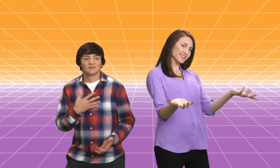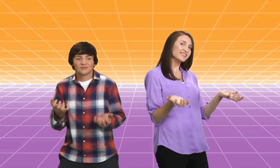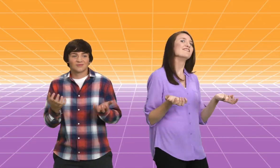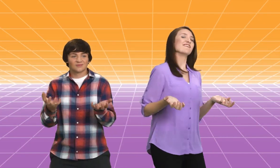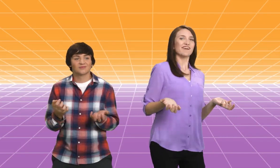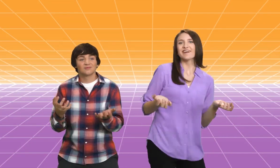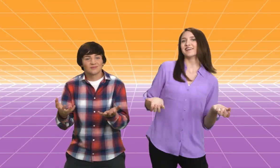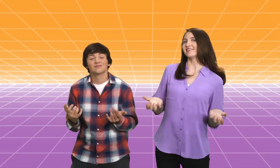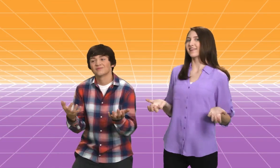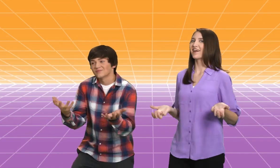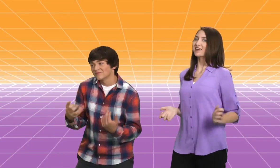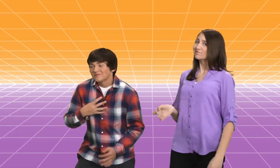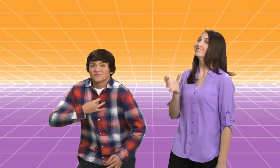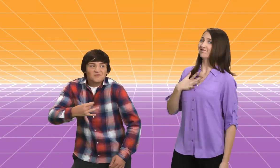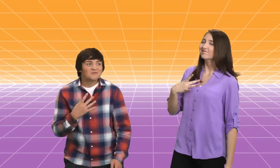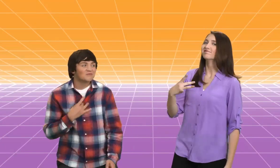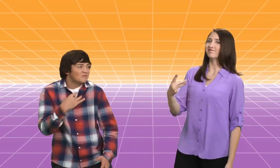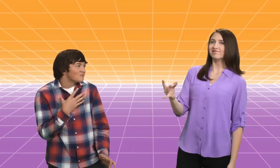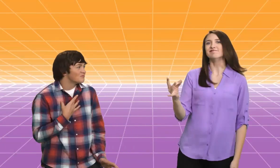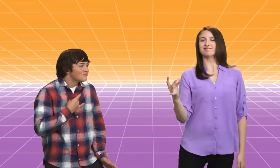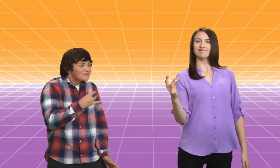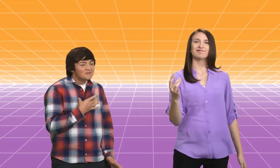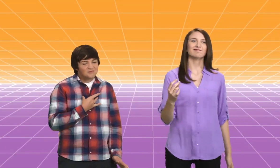I want. I like.